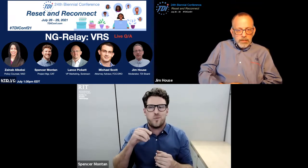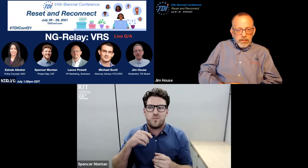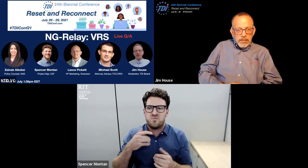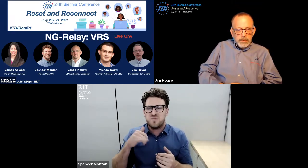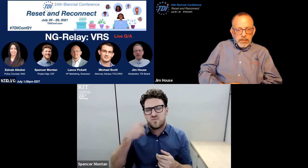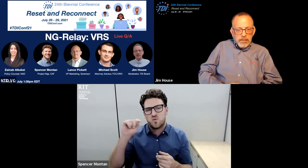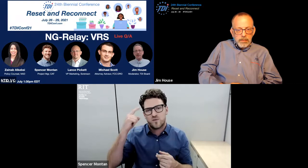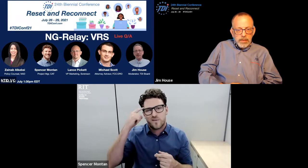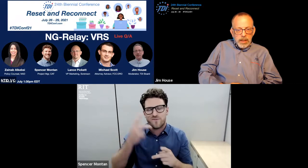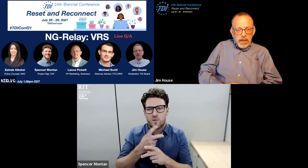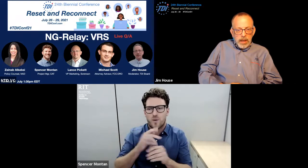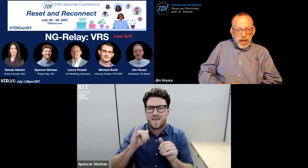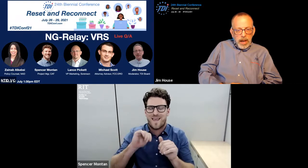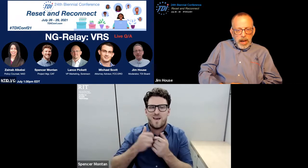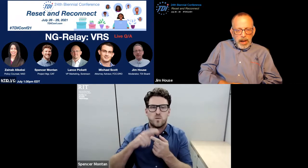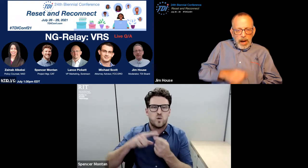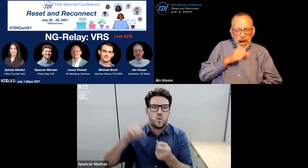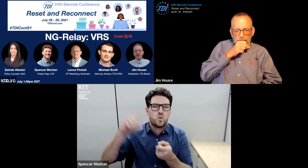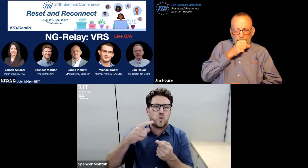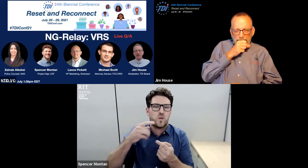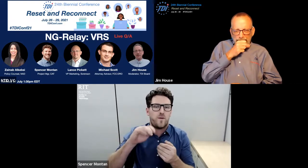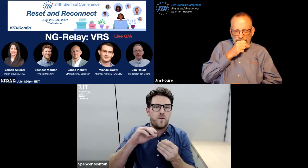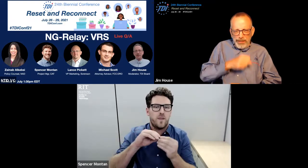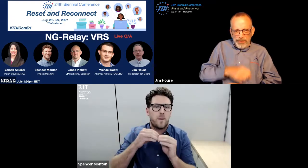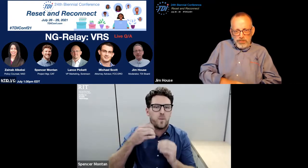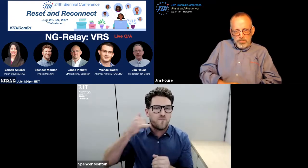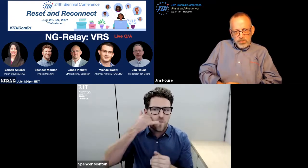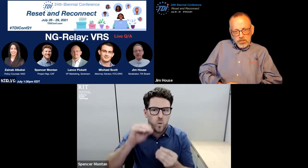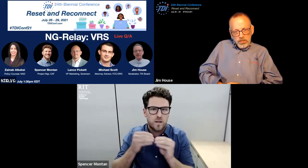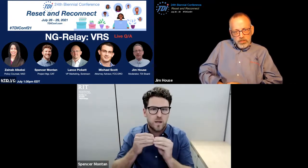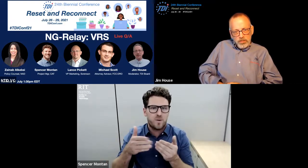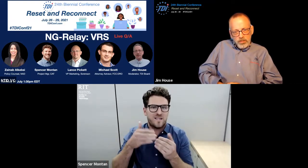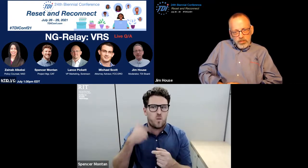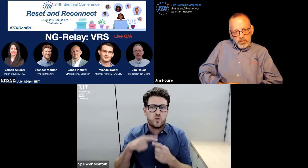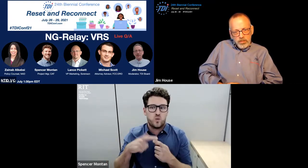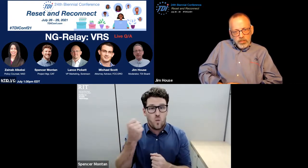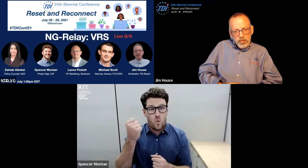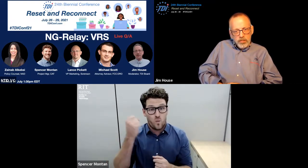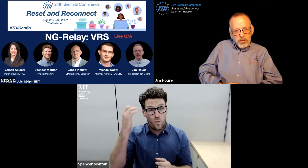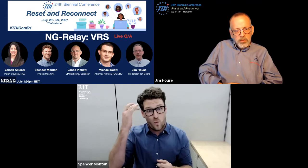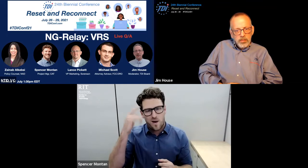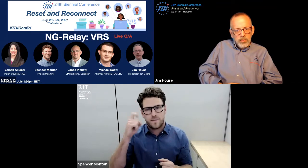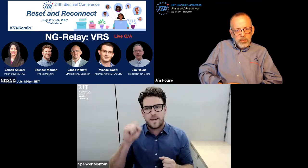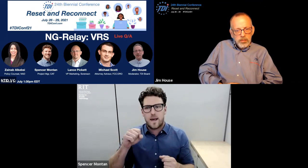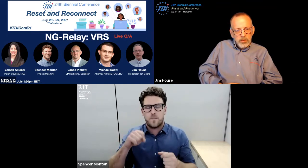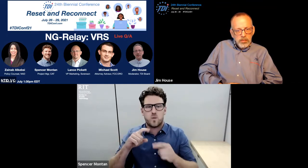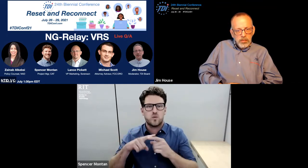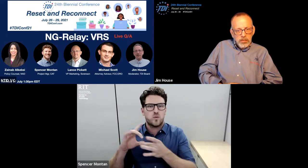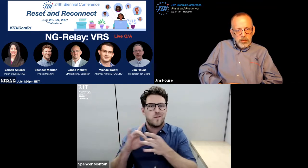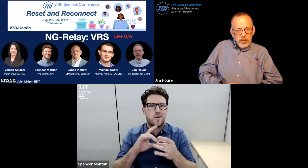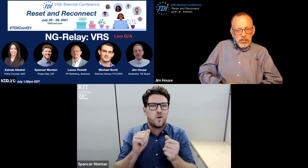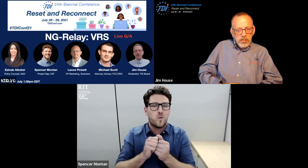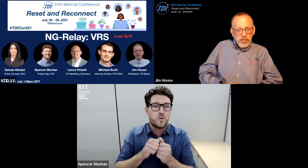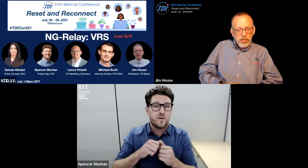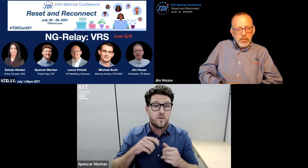remember them and give out the right one. So I'm trying to figure out how do we reduce the number of phone numbers to make it easier for to hold